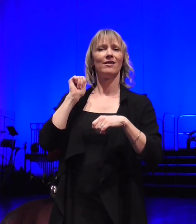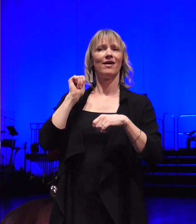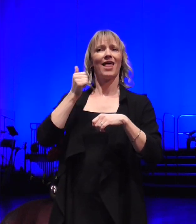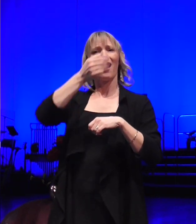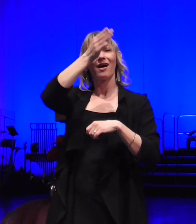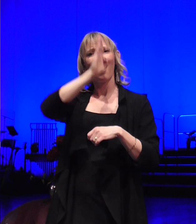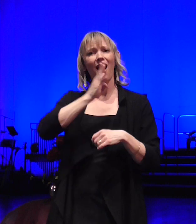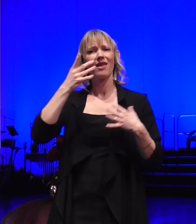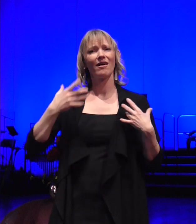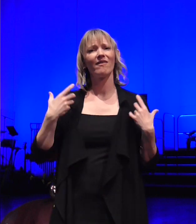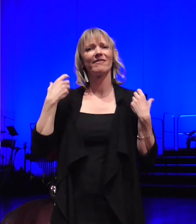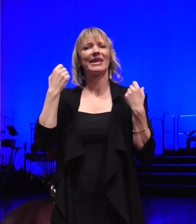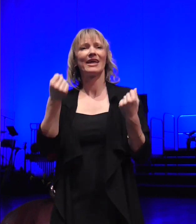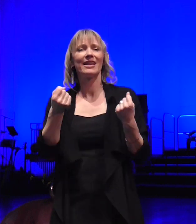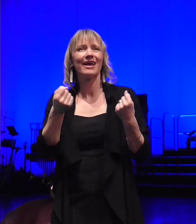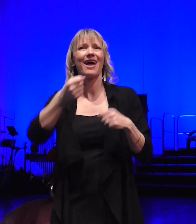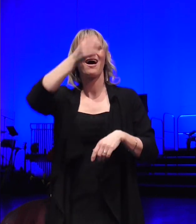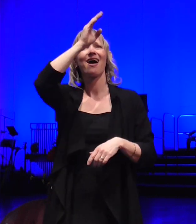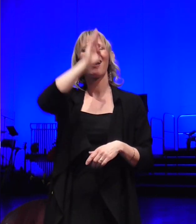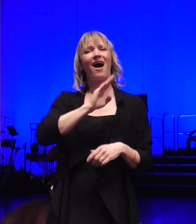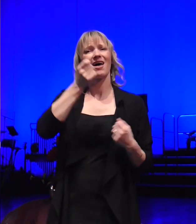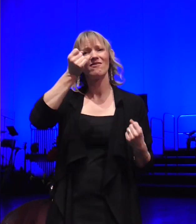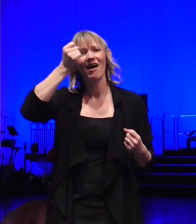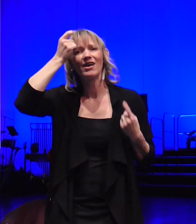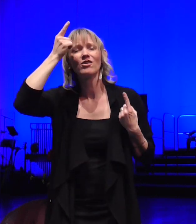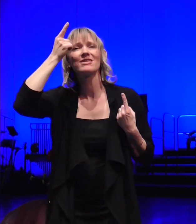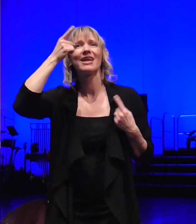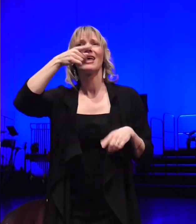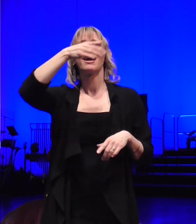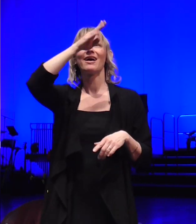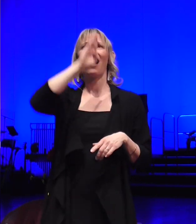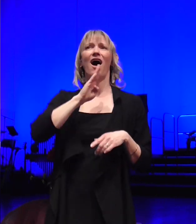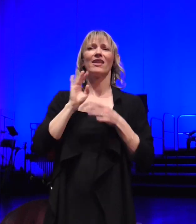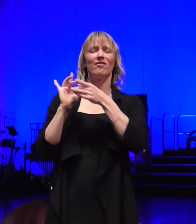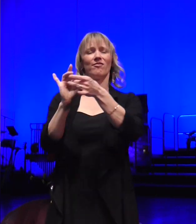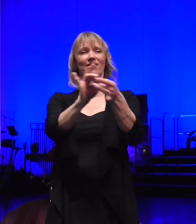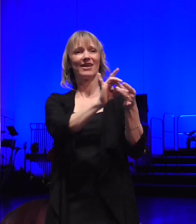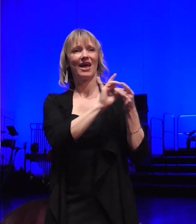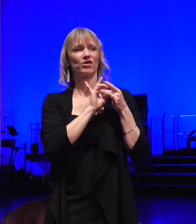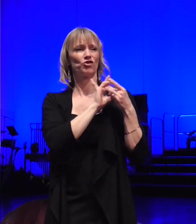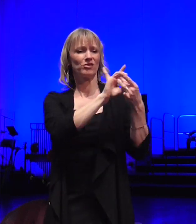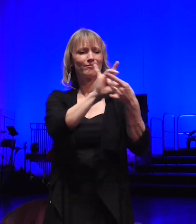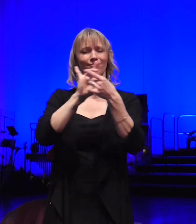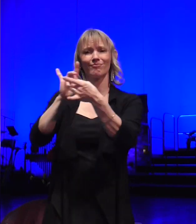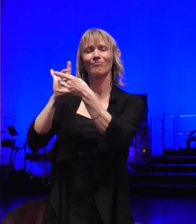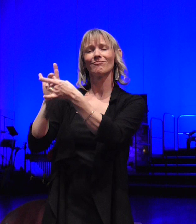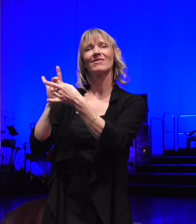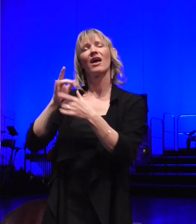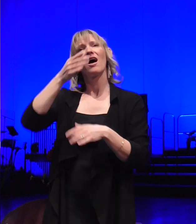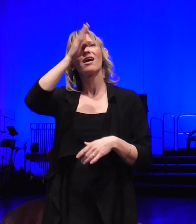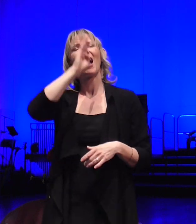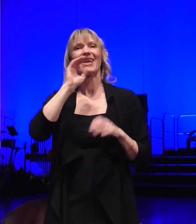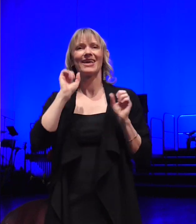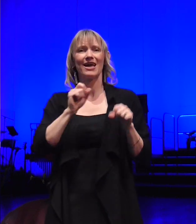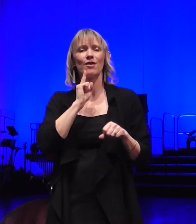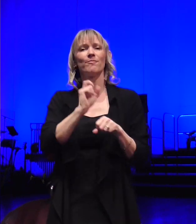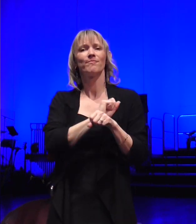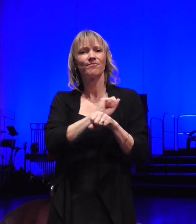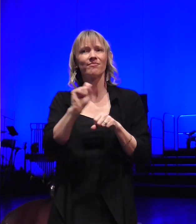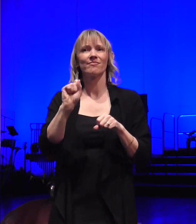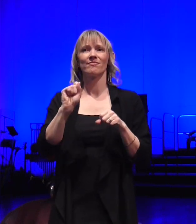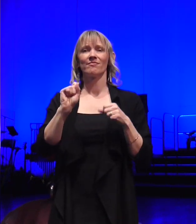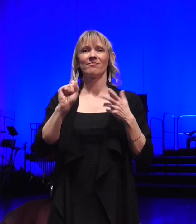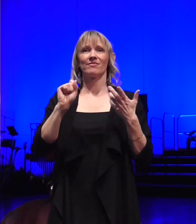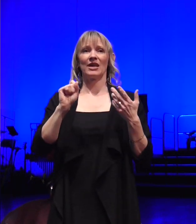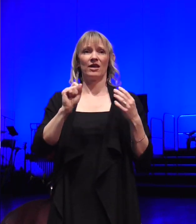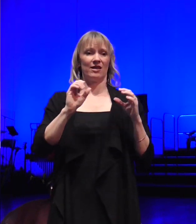of healing, a God of understanding, a God of making connections, a God that can indeed make a way out of